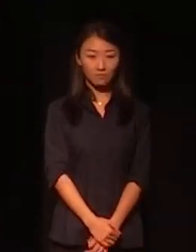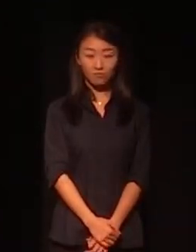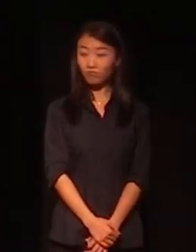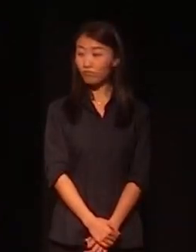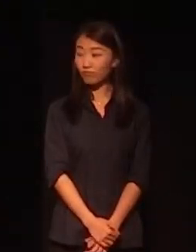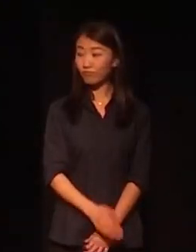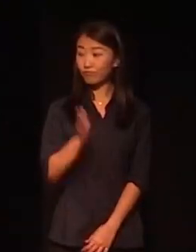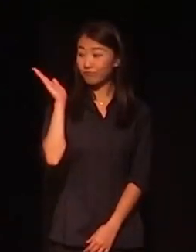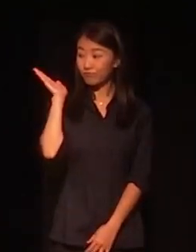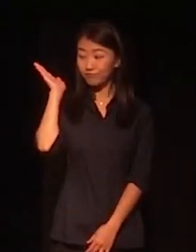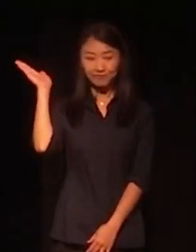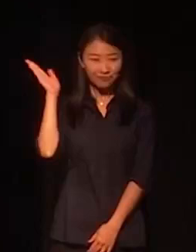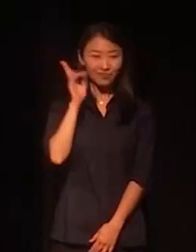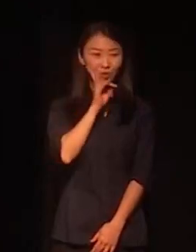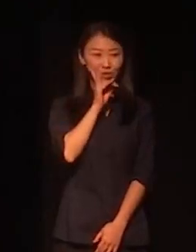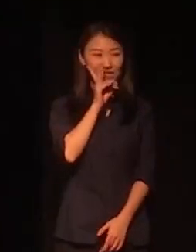This is what we call snapshot